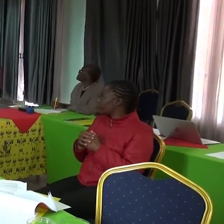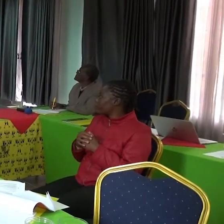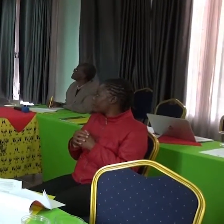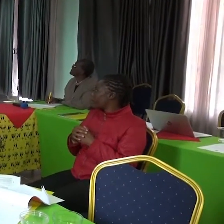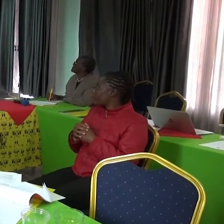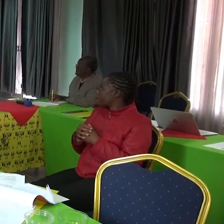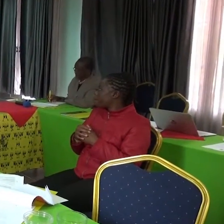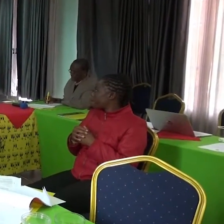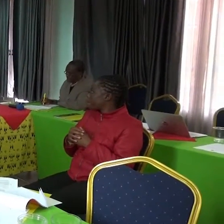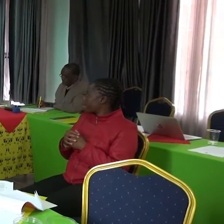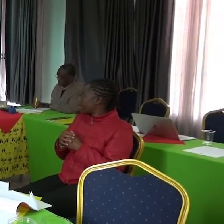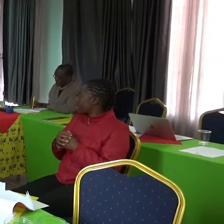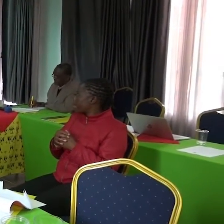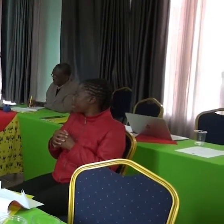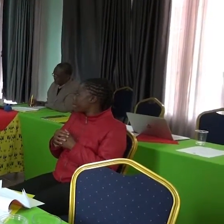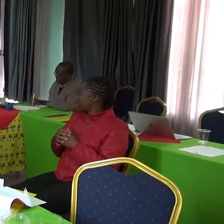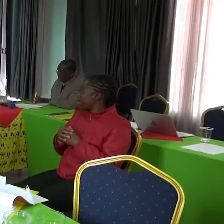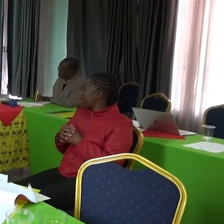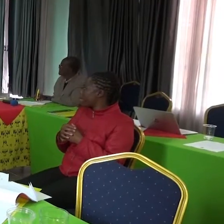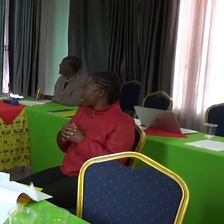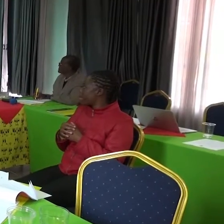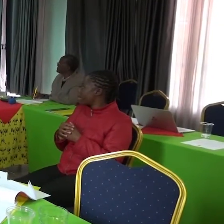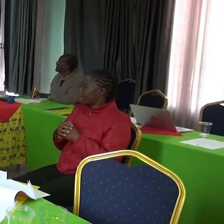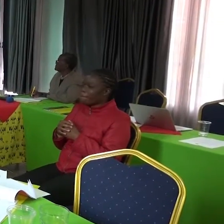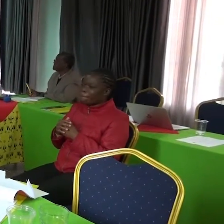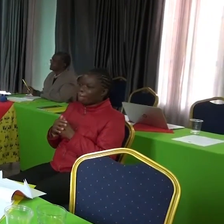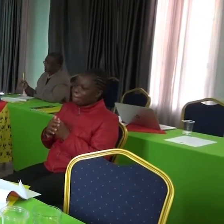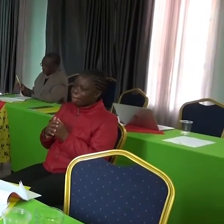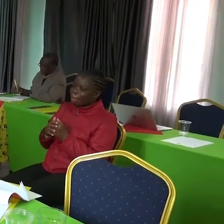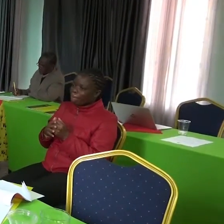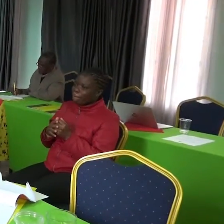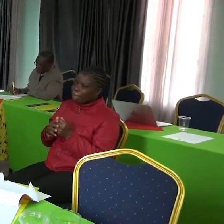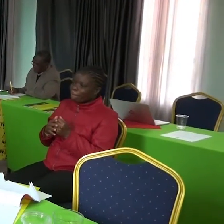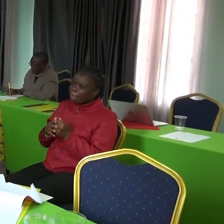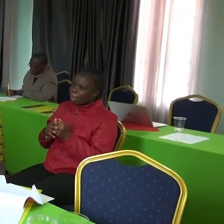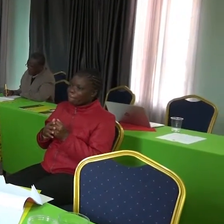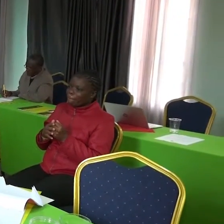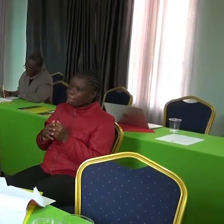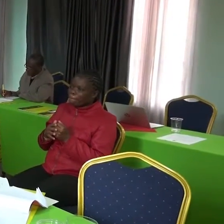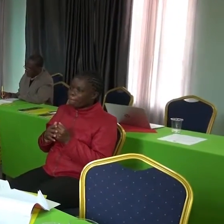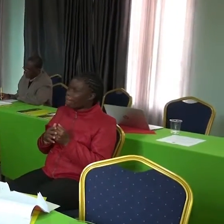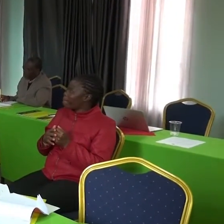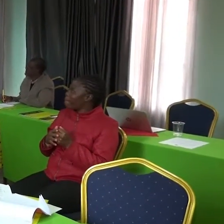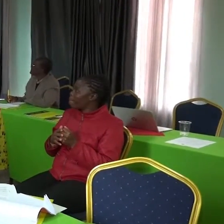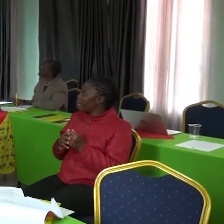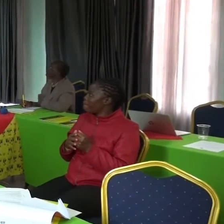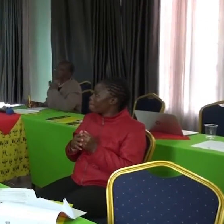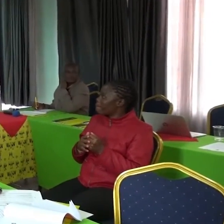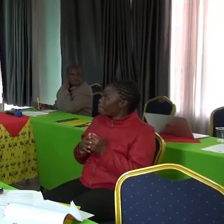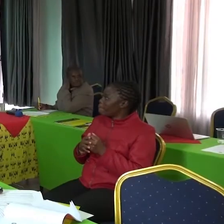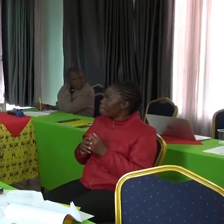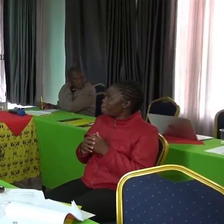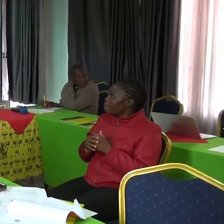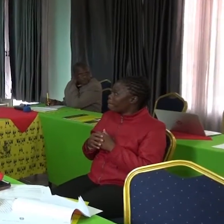loved going to workshops. In fact, those days we used to develop curriculum in Mombasa. It could not be done in KICD. And I